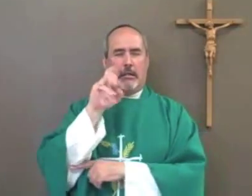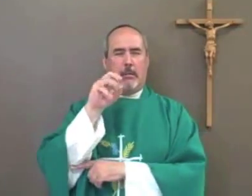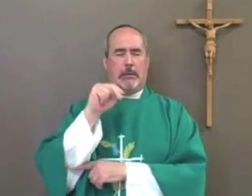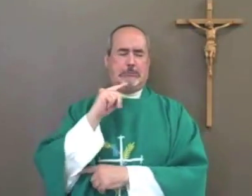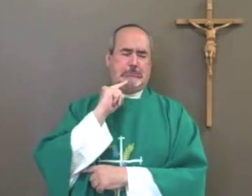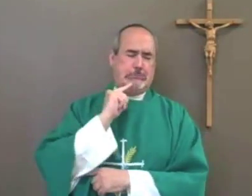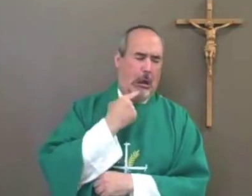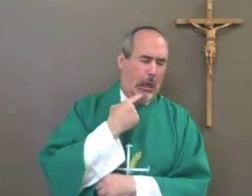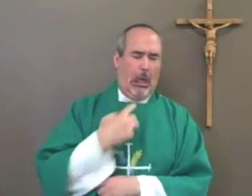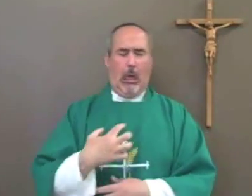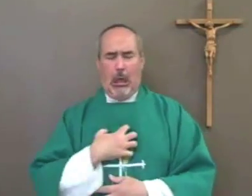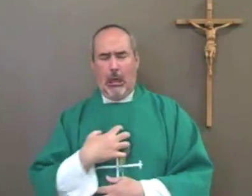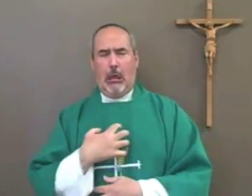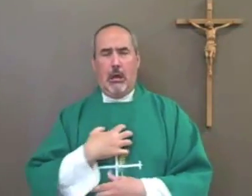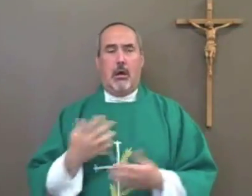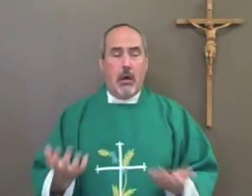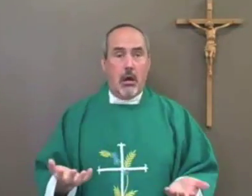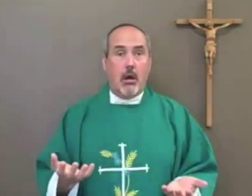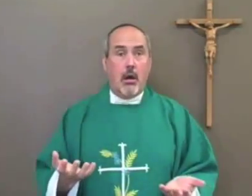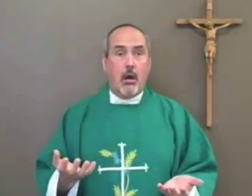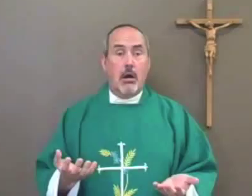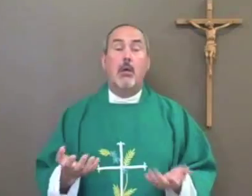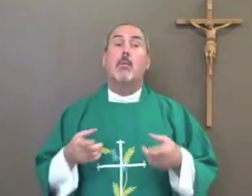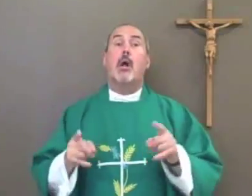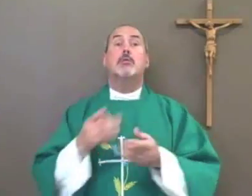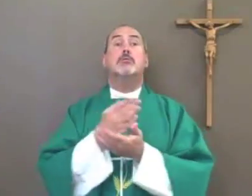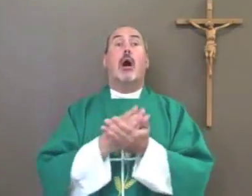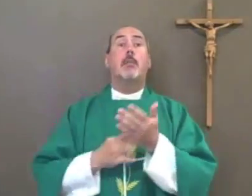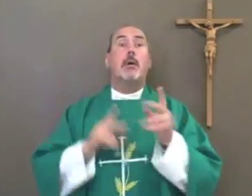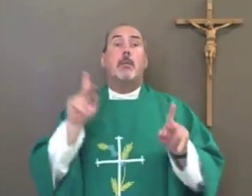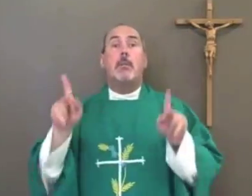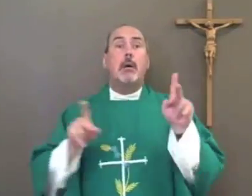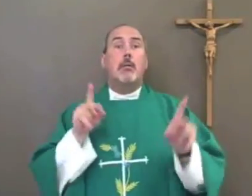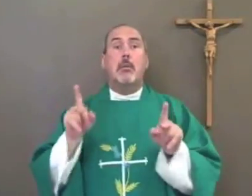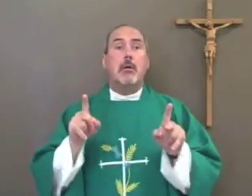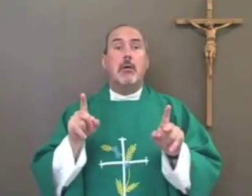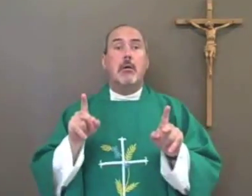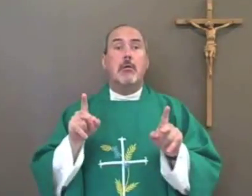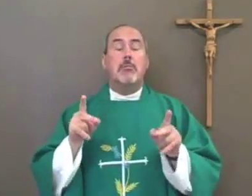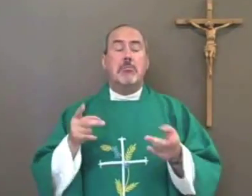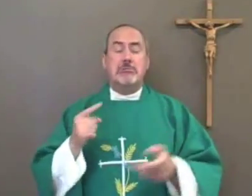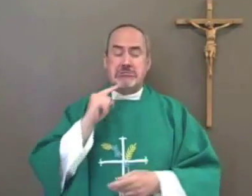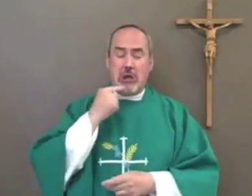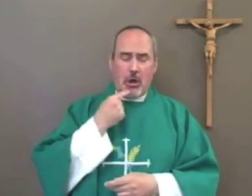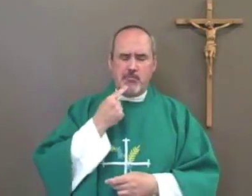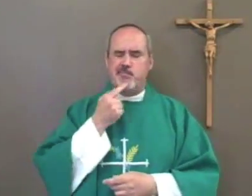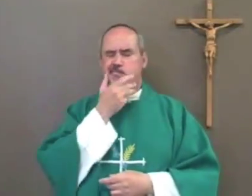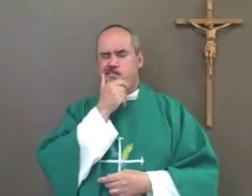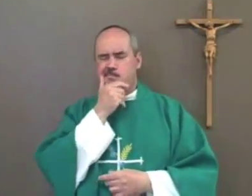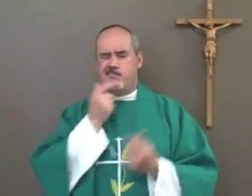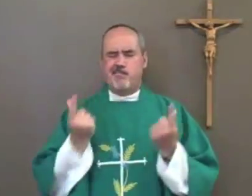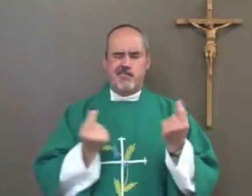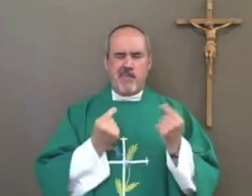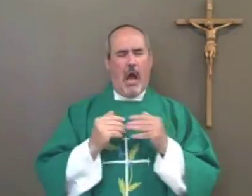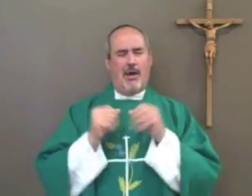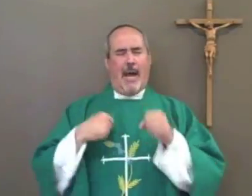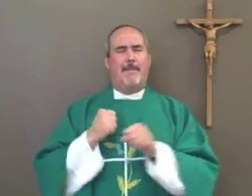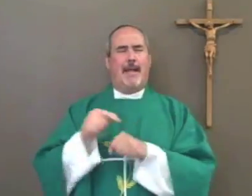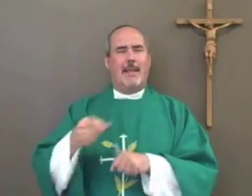can complain. We complain about lemons being sour. Well, there are some people that will think, well, that lemon is